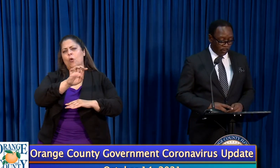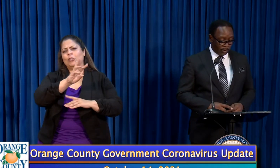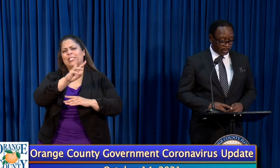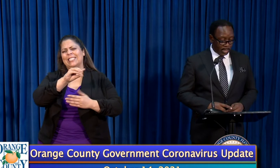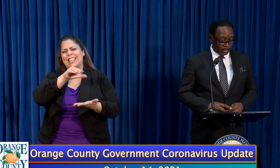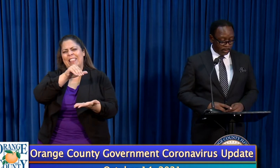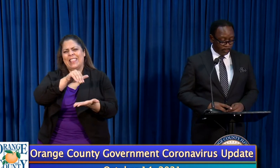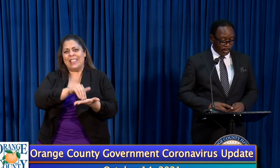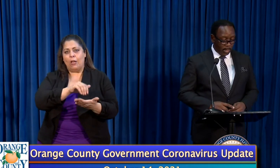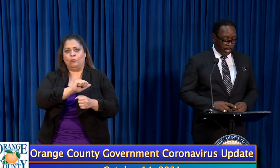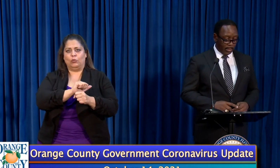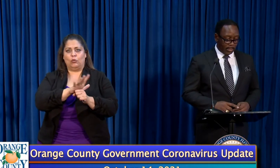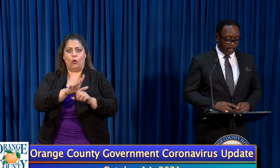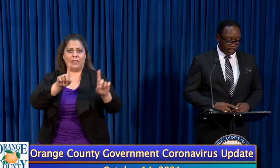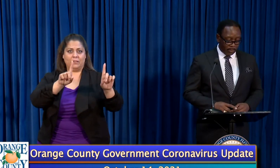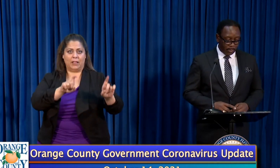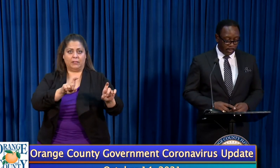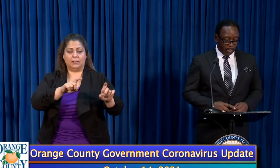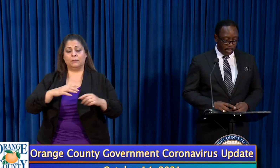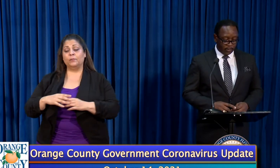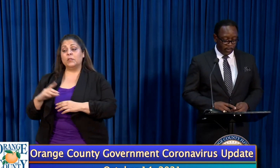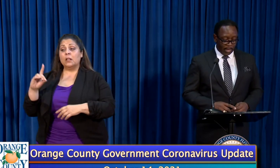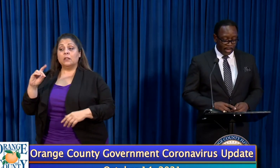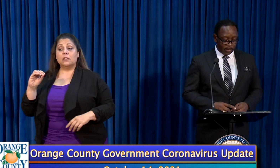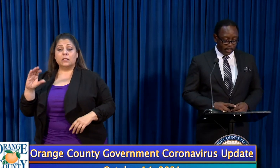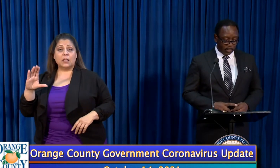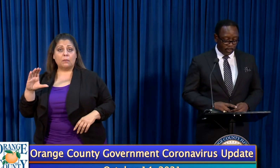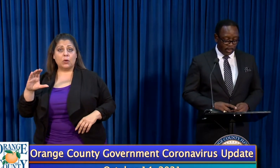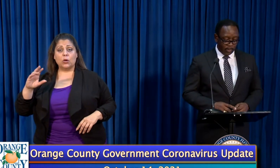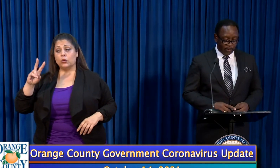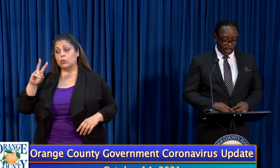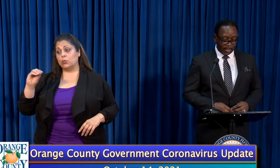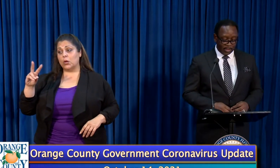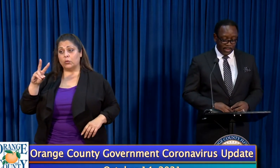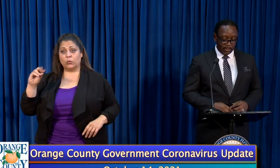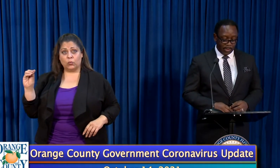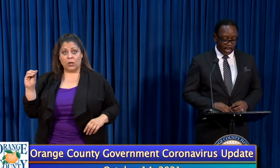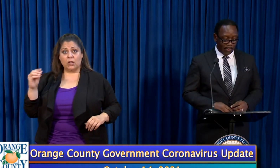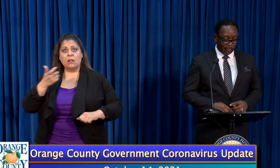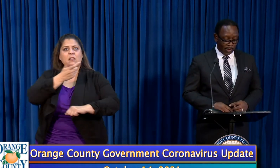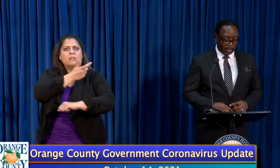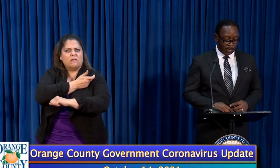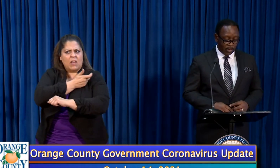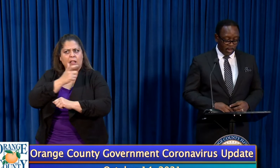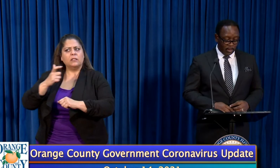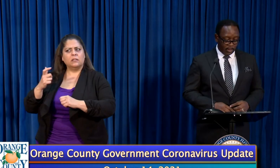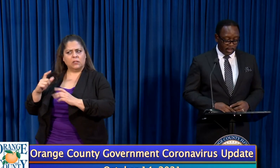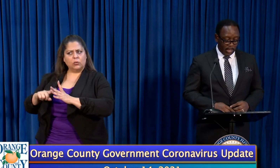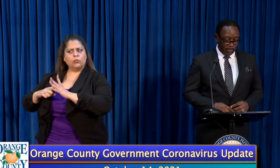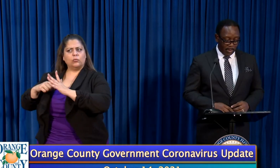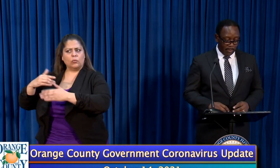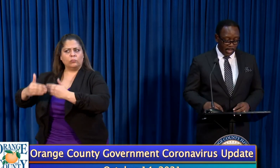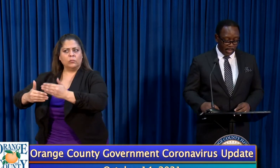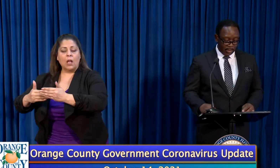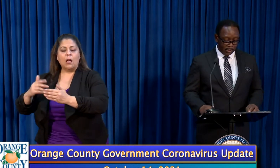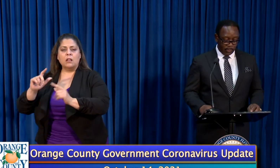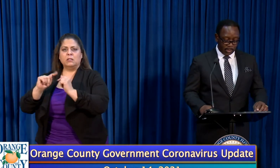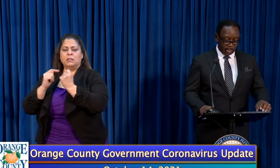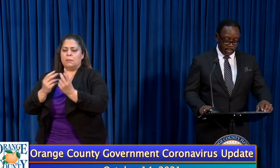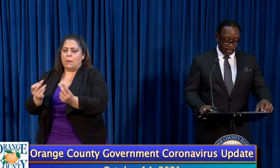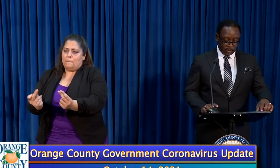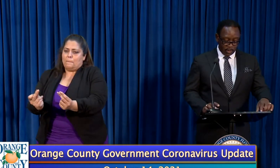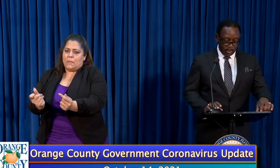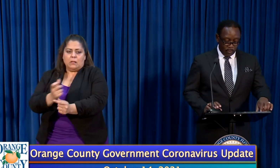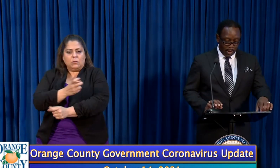460,000 COVID tests. In December of 2020, when the vaccines became available, the team immediately